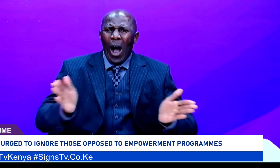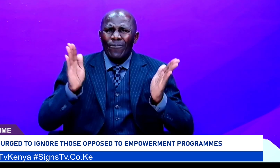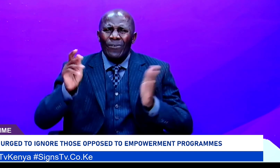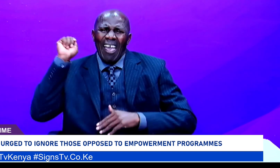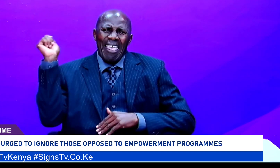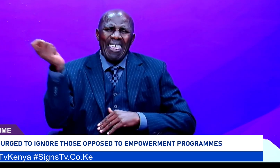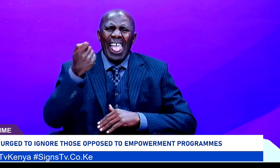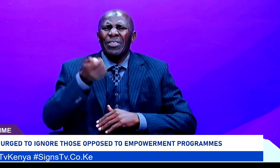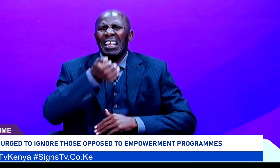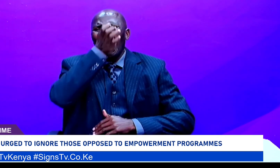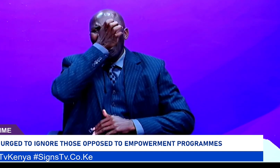philanthropist Charles Odur